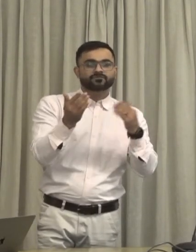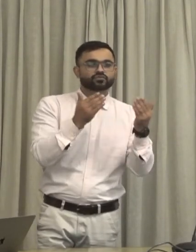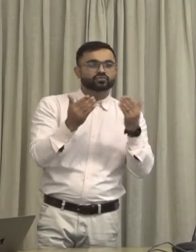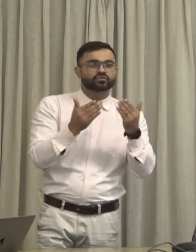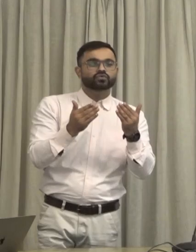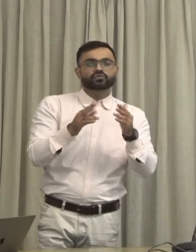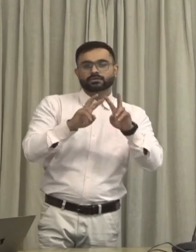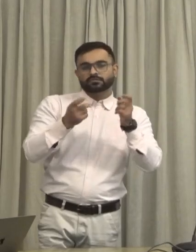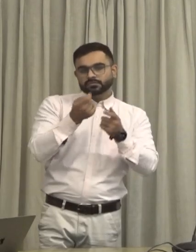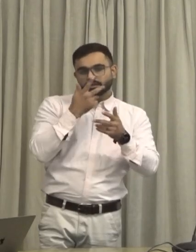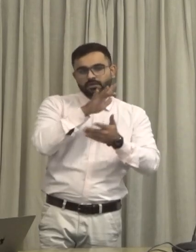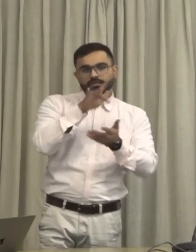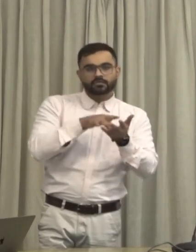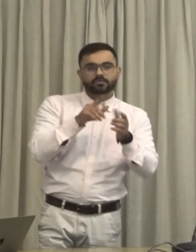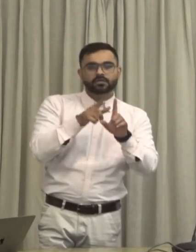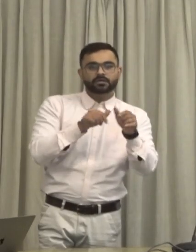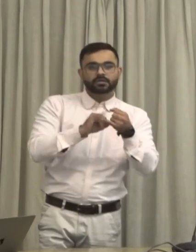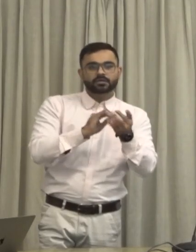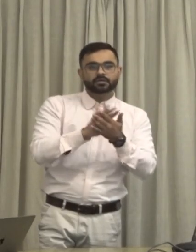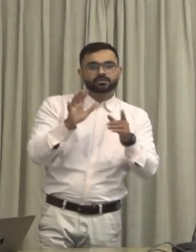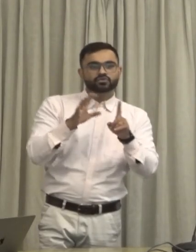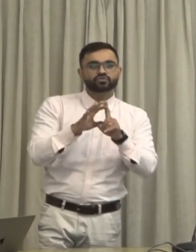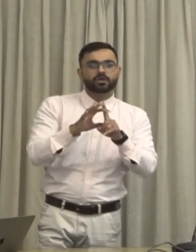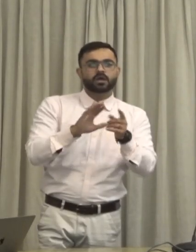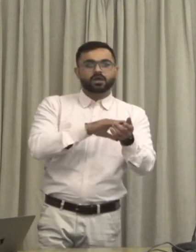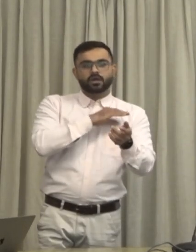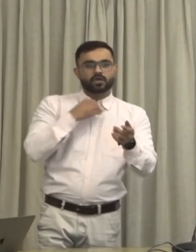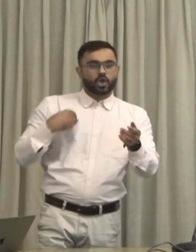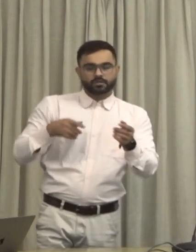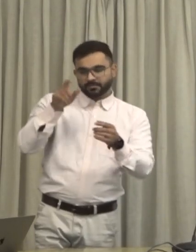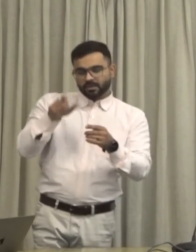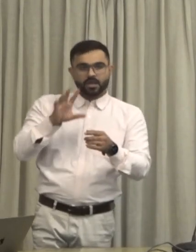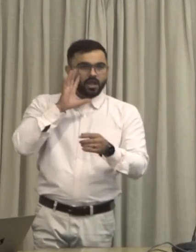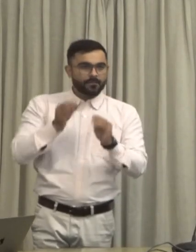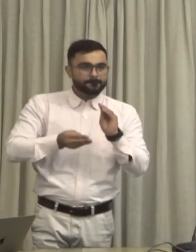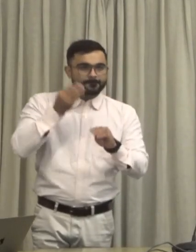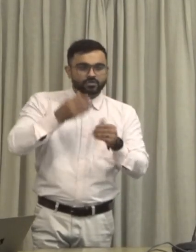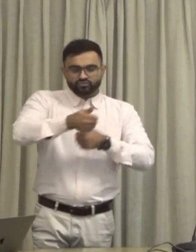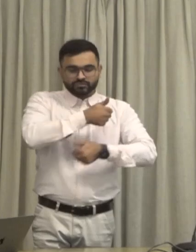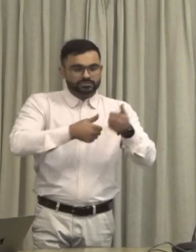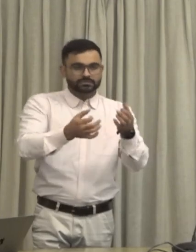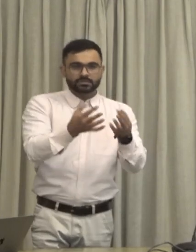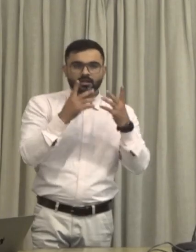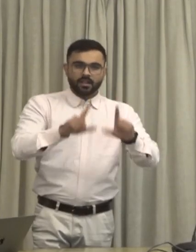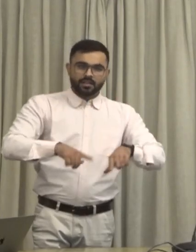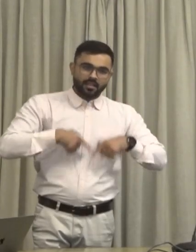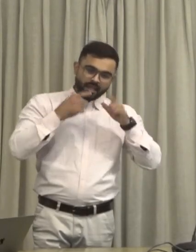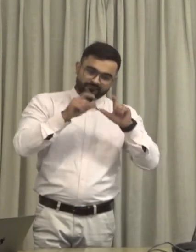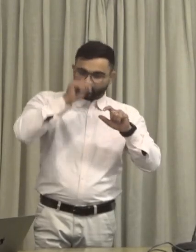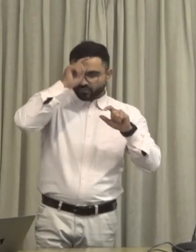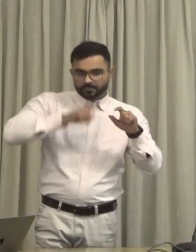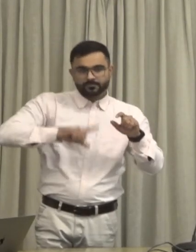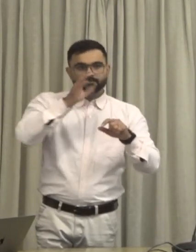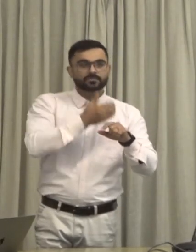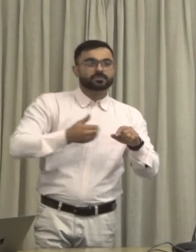and Pulmonology at Yashoda Super Specialty Hospital, and more importantly, a champion of end-of-life care in India, the